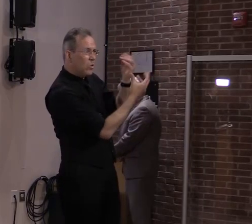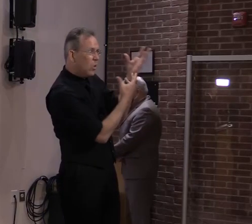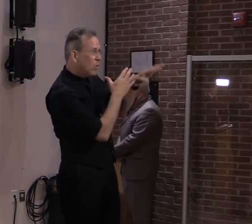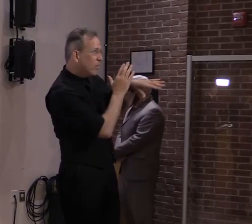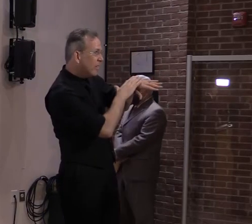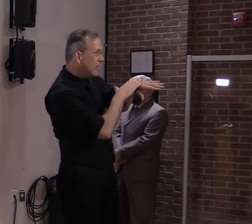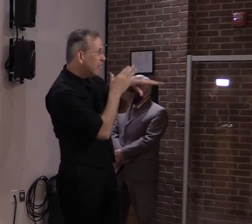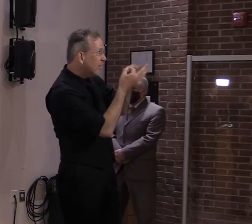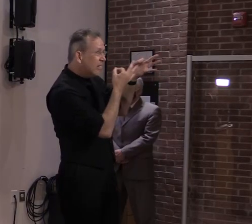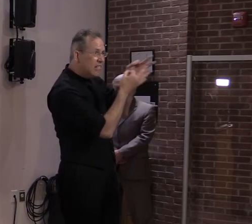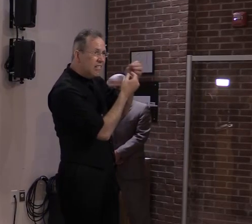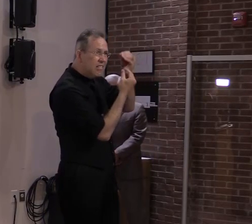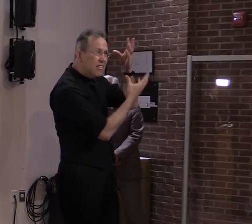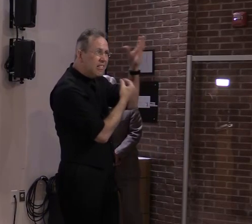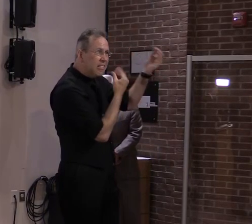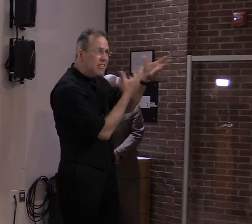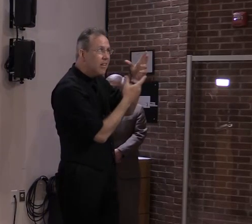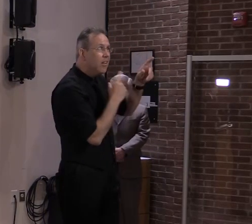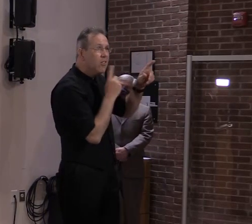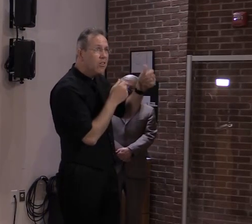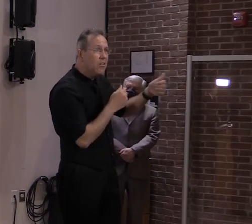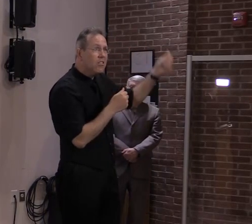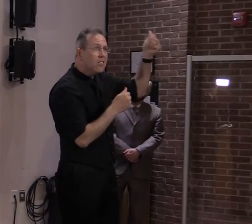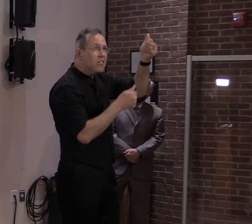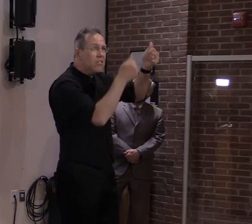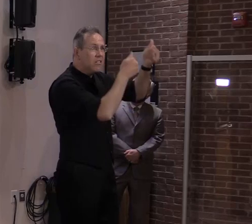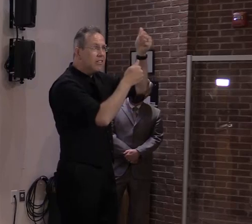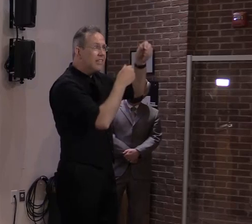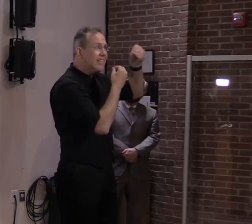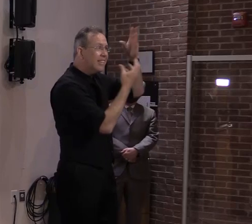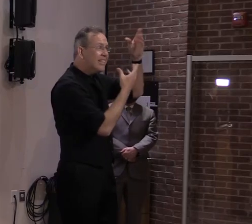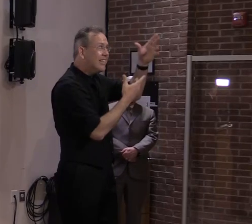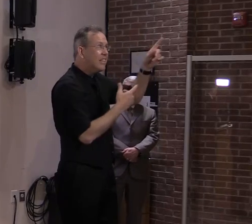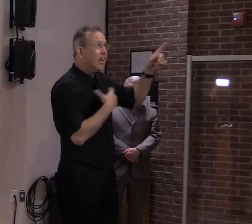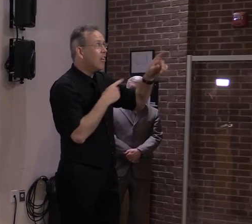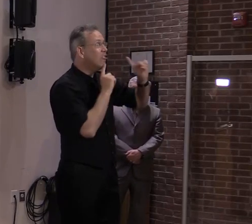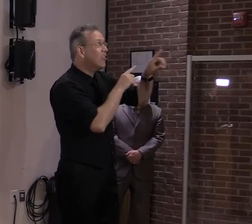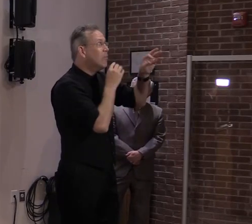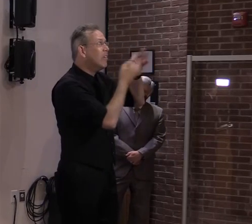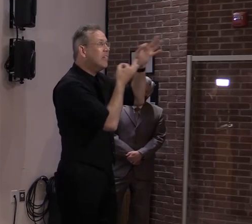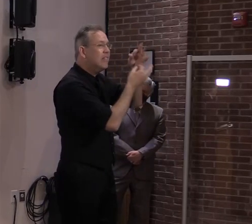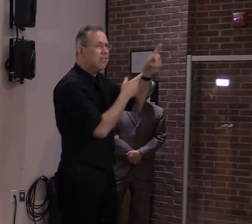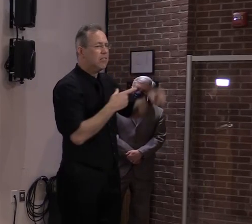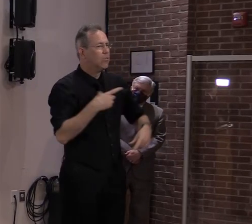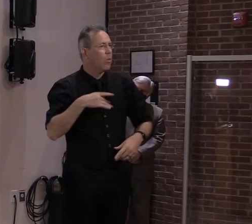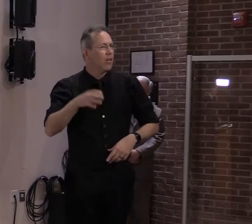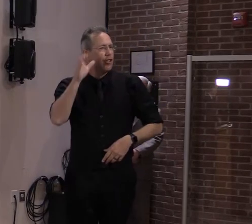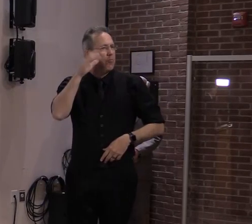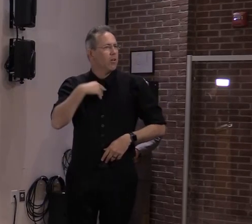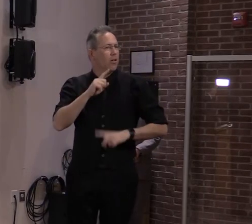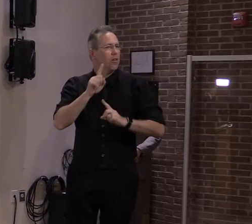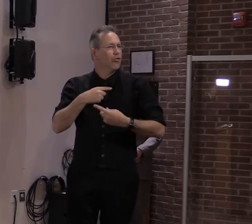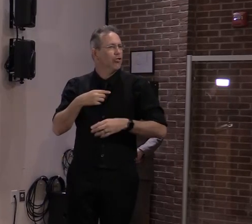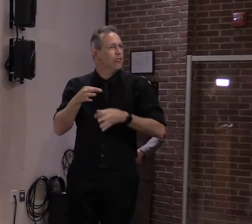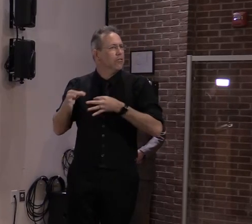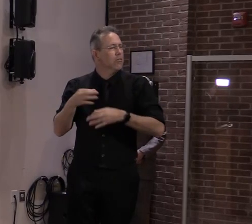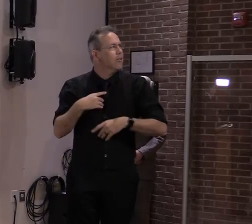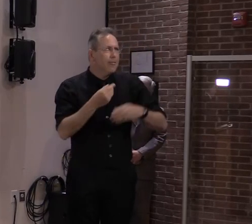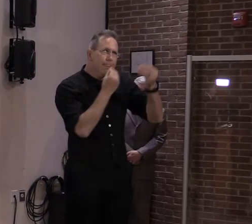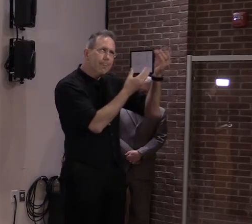Labor would find acceptable. But we thought it was necessary. And so here we are